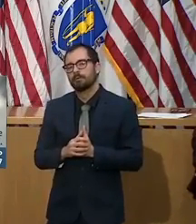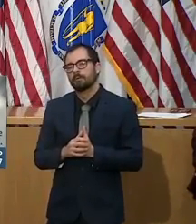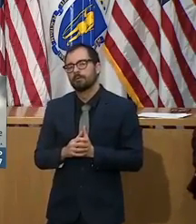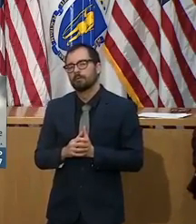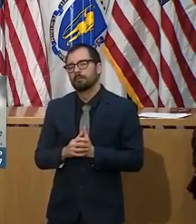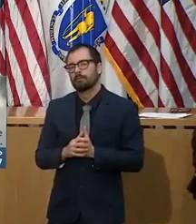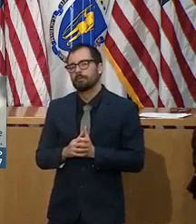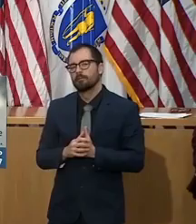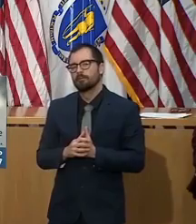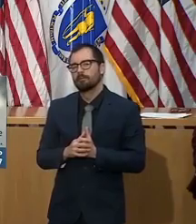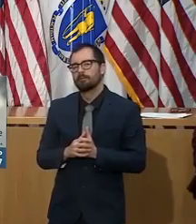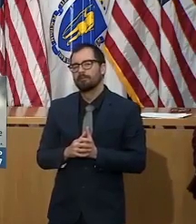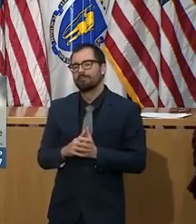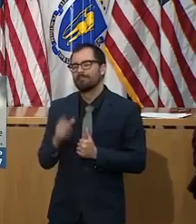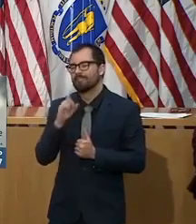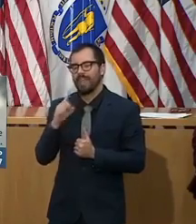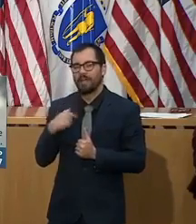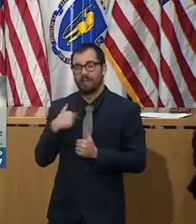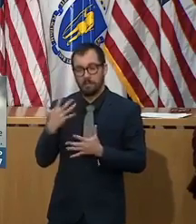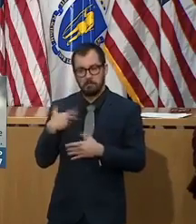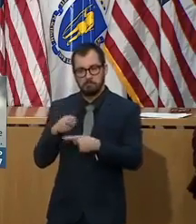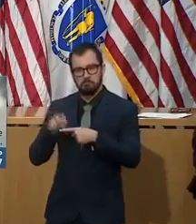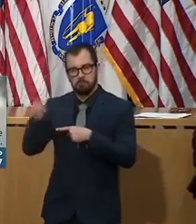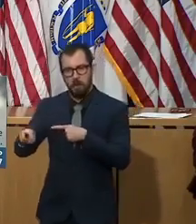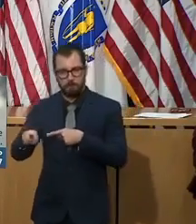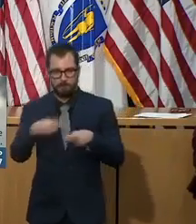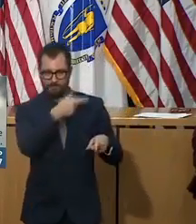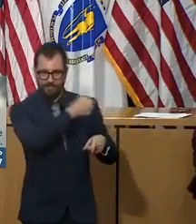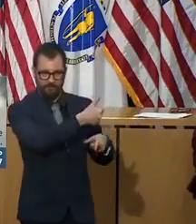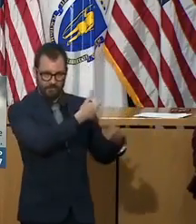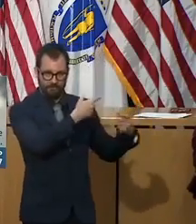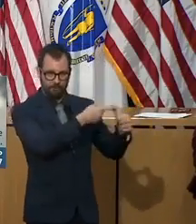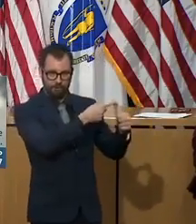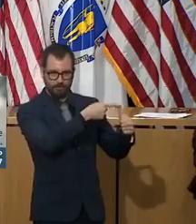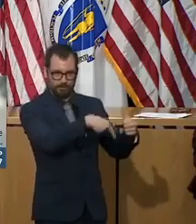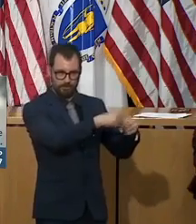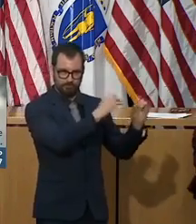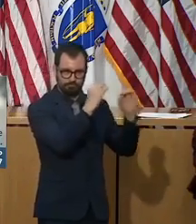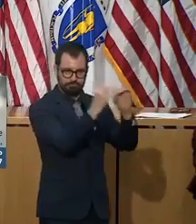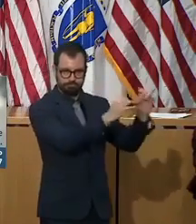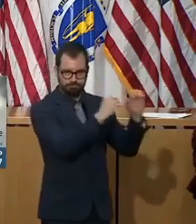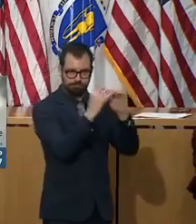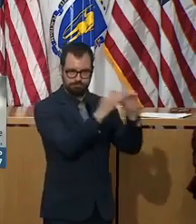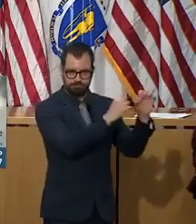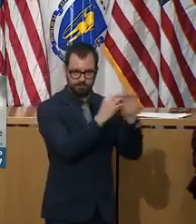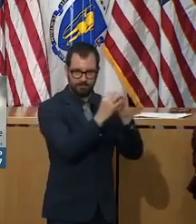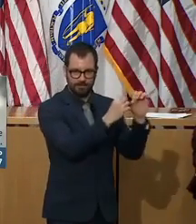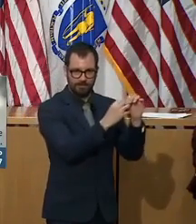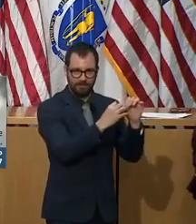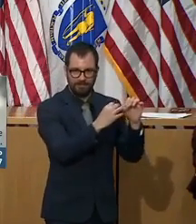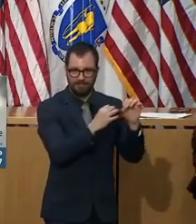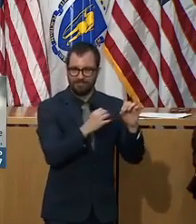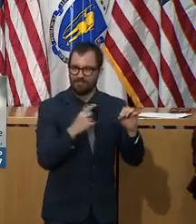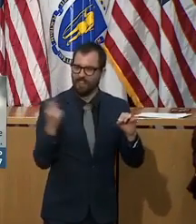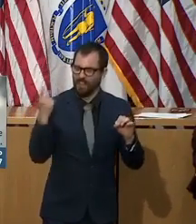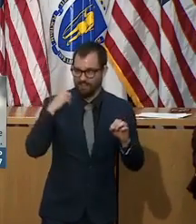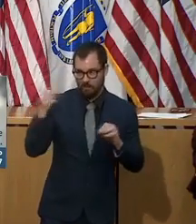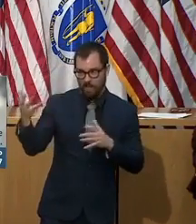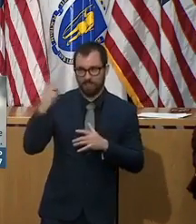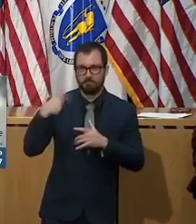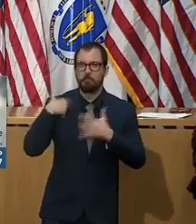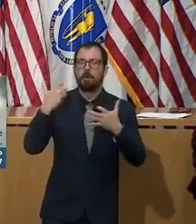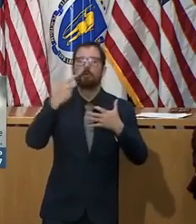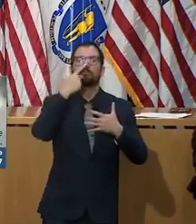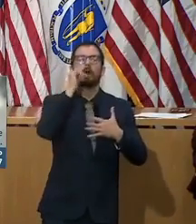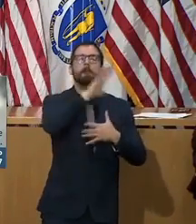once they actually develop some sort of key themes, which is what I think you're looking for. Governor, how Can you give us come? an update on the percentage of